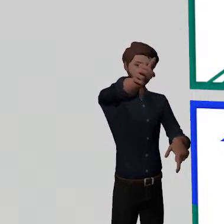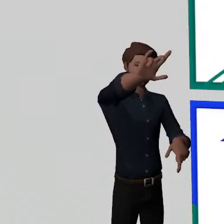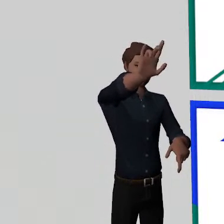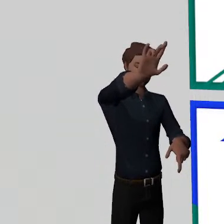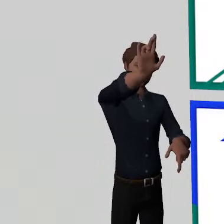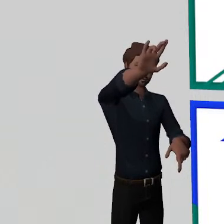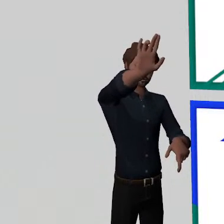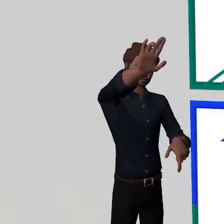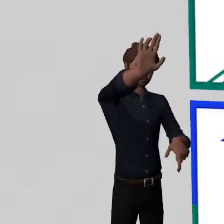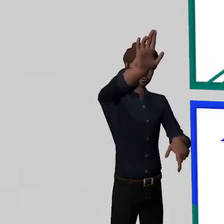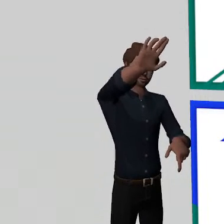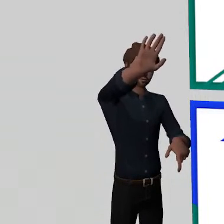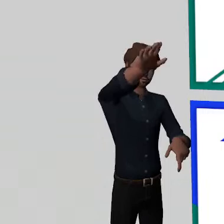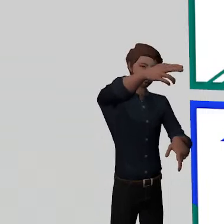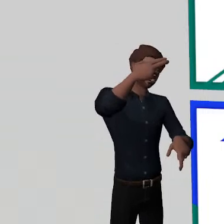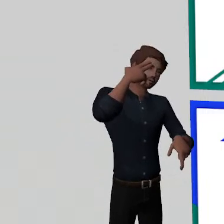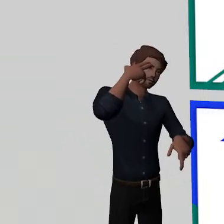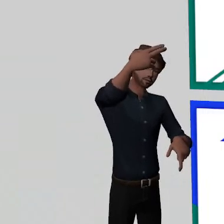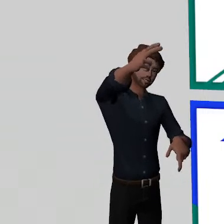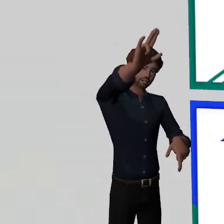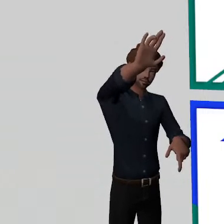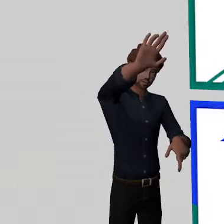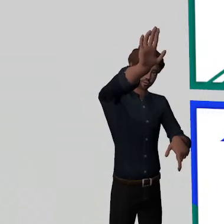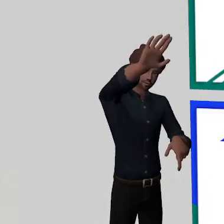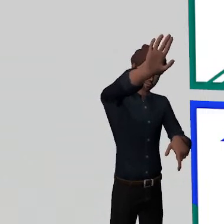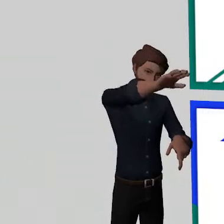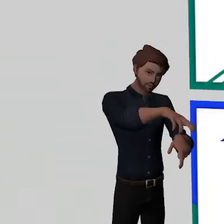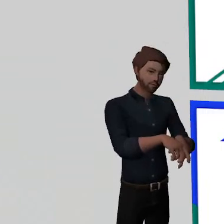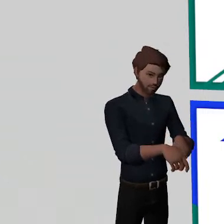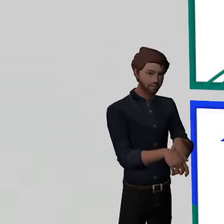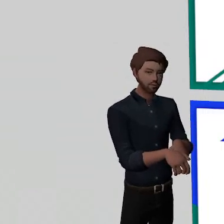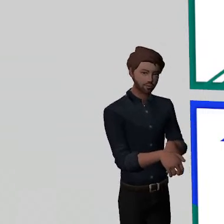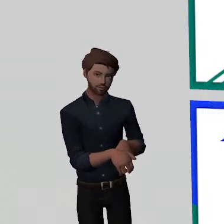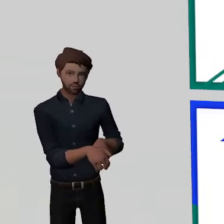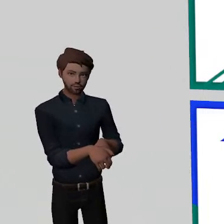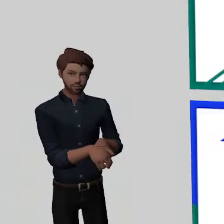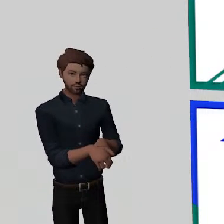so I'll see you later. See you later. Yeah.